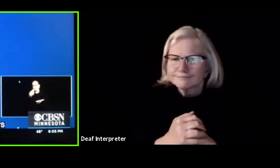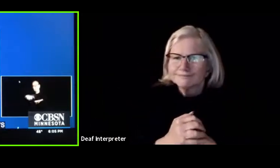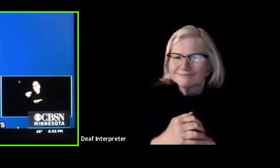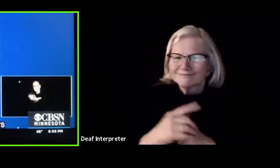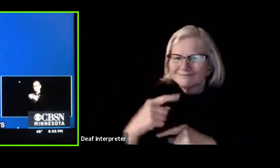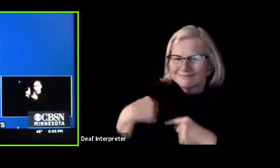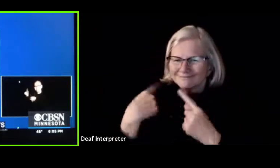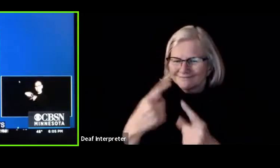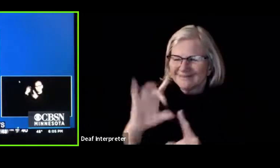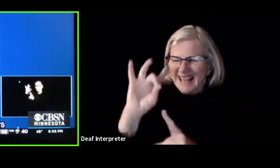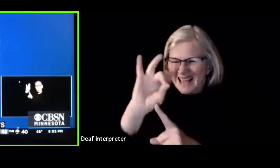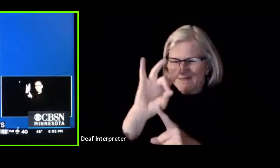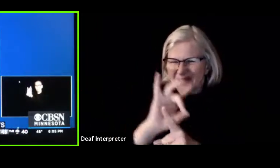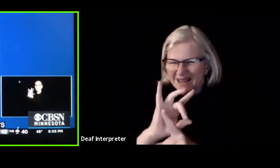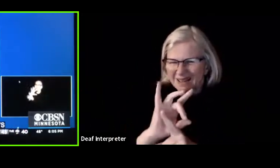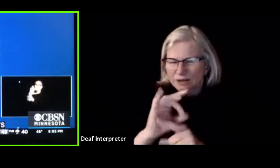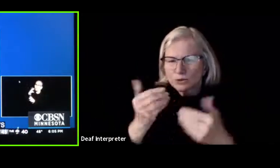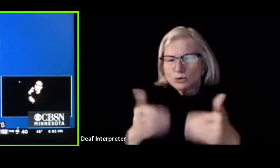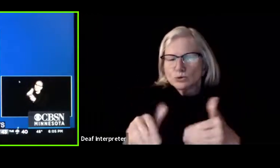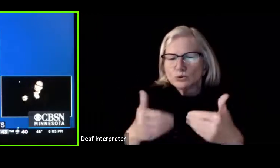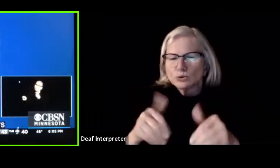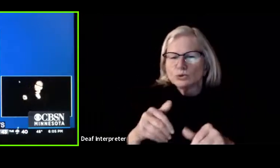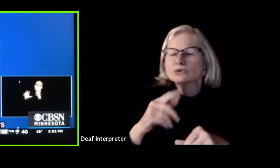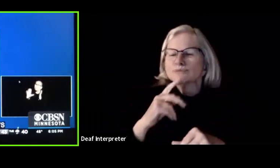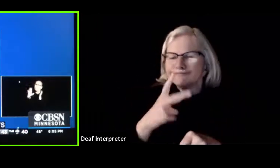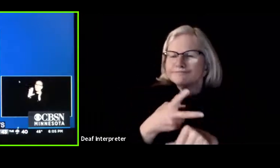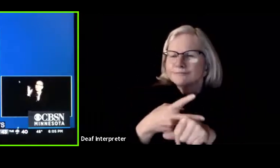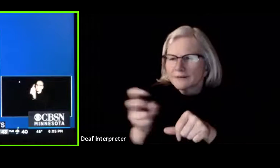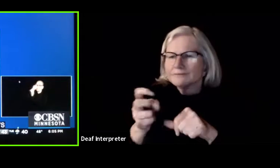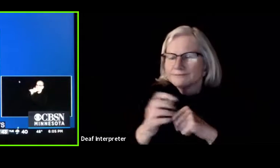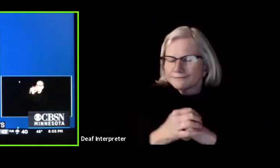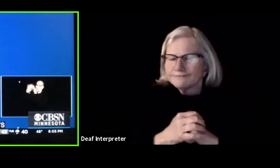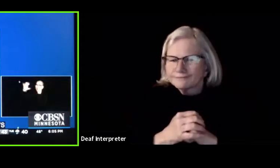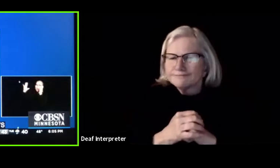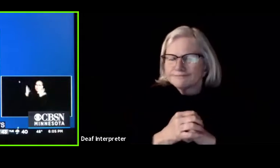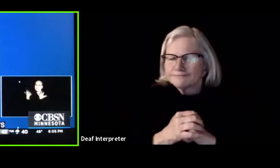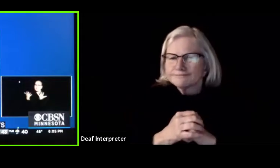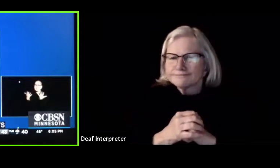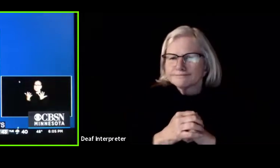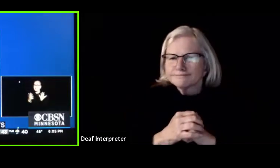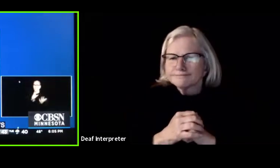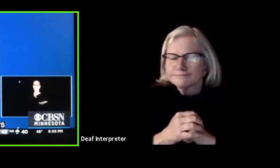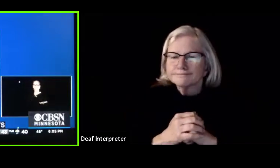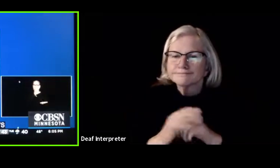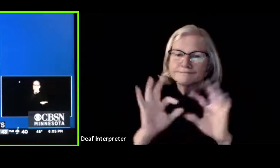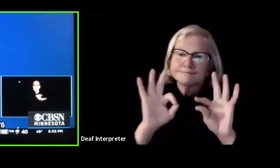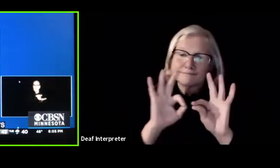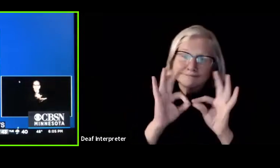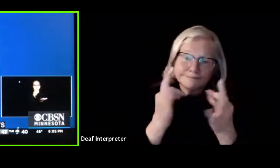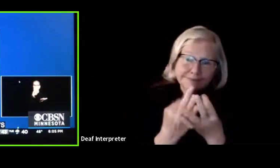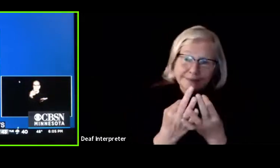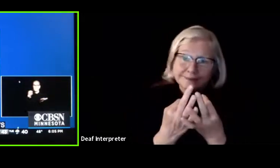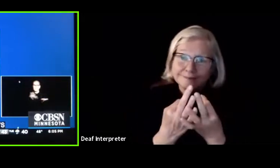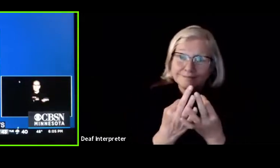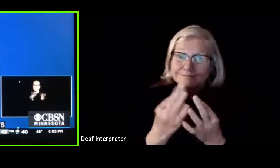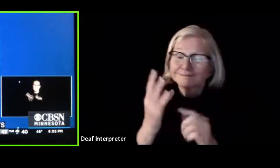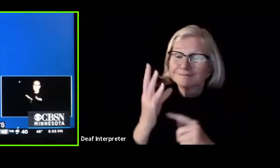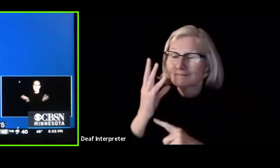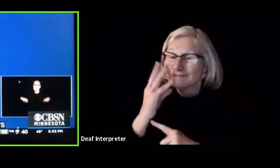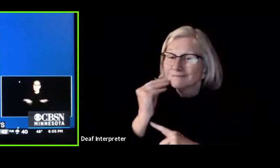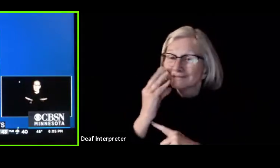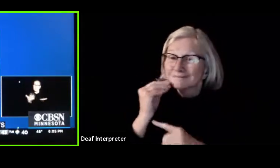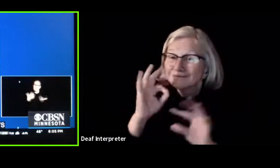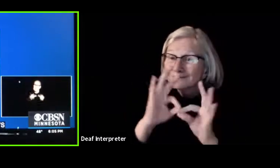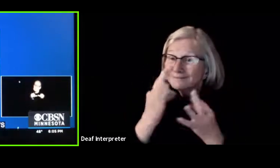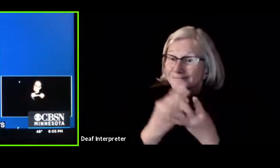almost unimaginable. To the families of the 3,000 Minnesotans who've lost their lives, you're grieving still. To the tens